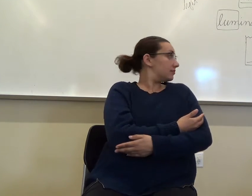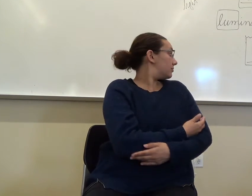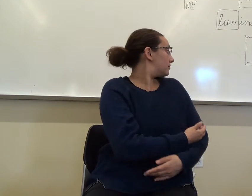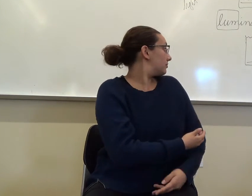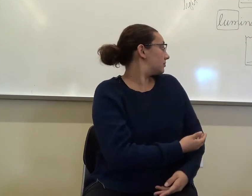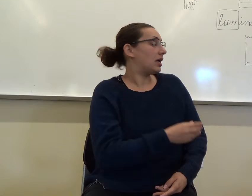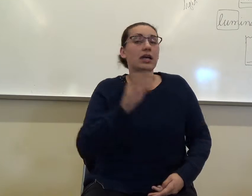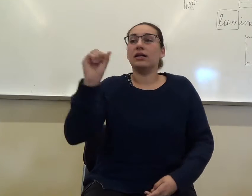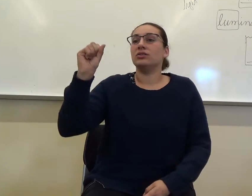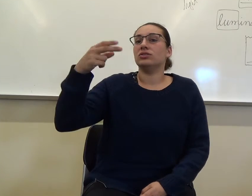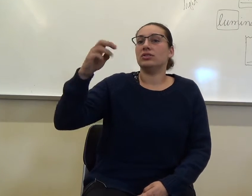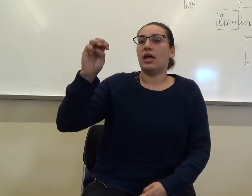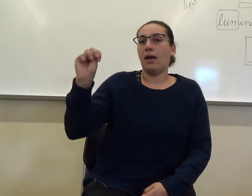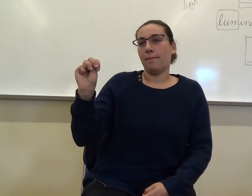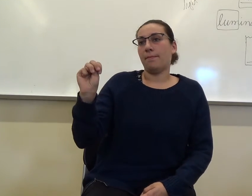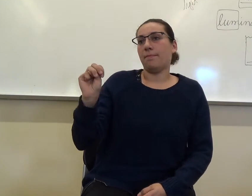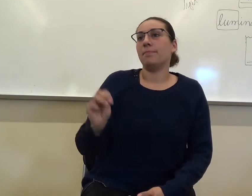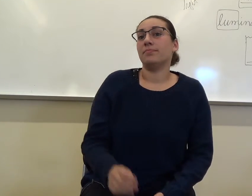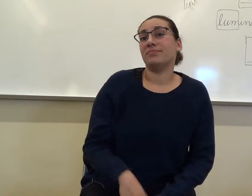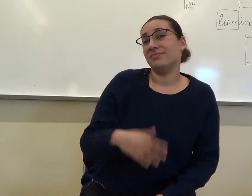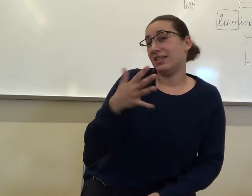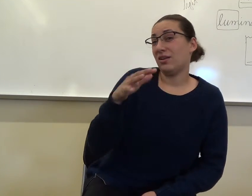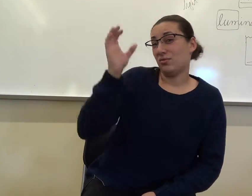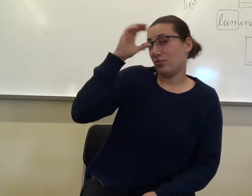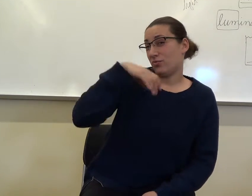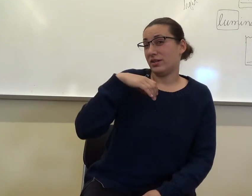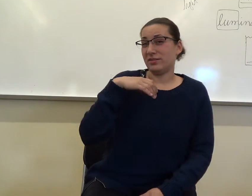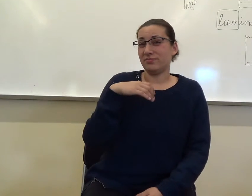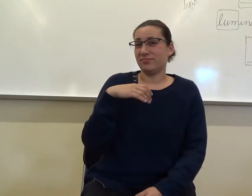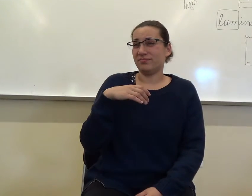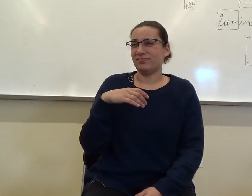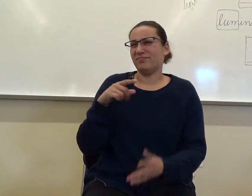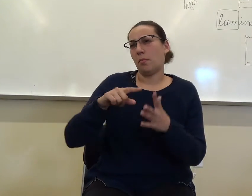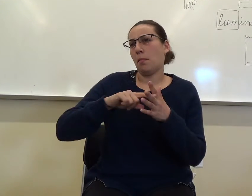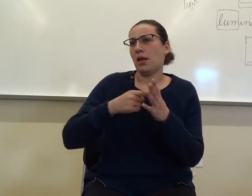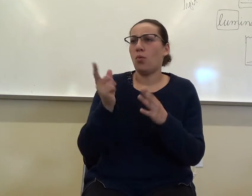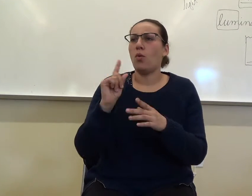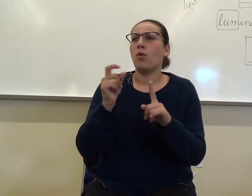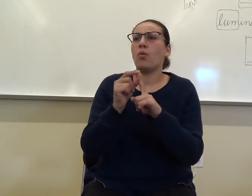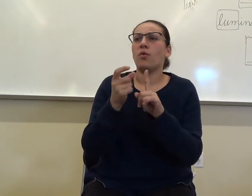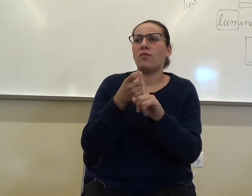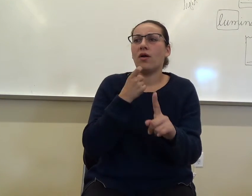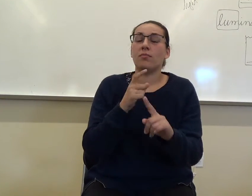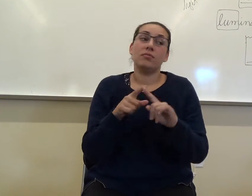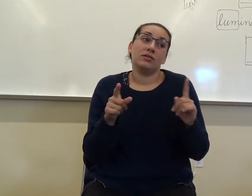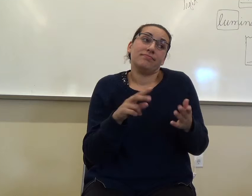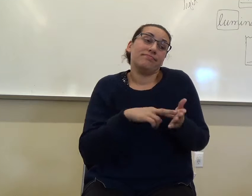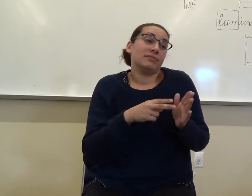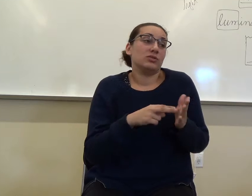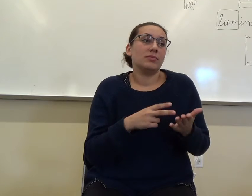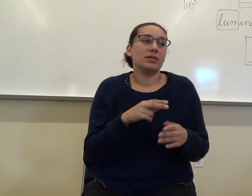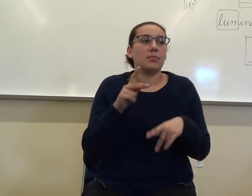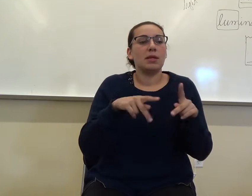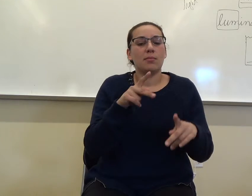from. I mean, yeah, it's a strange origin of the word, but that's what it means. people against Jews,